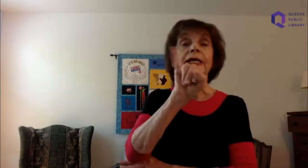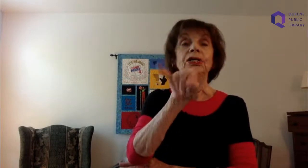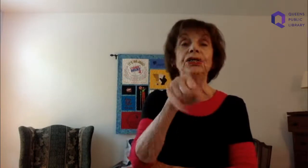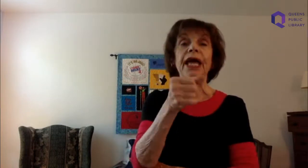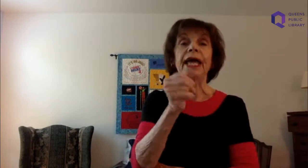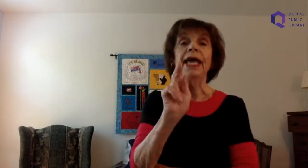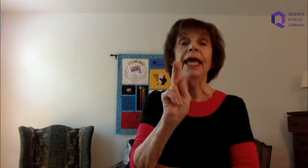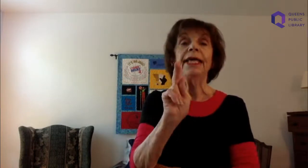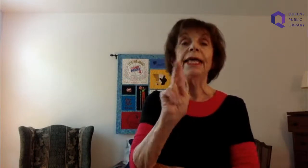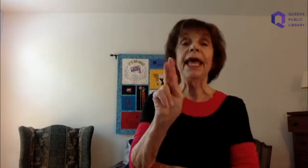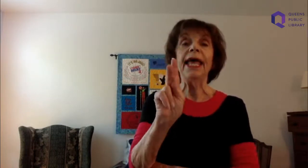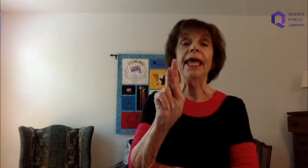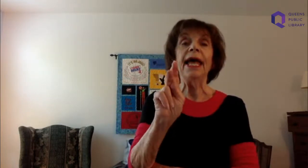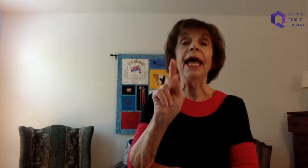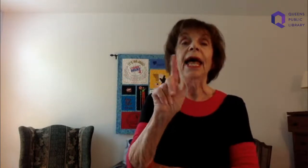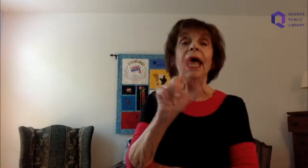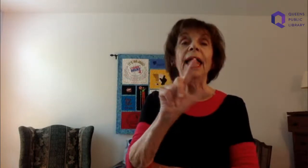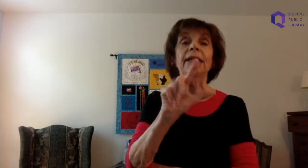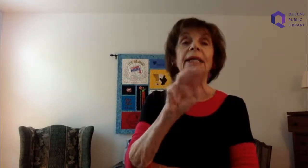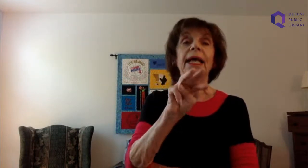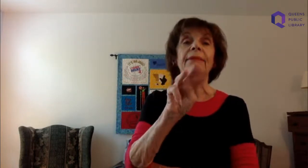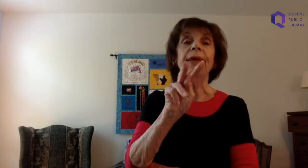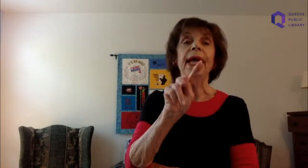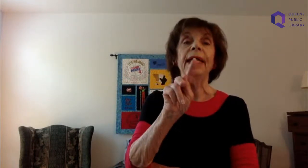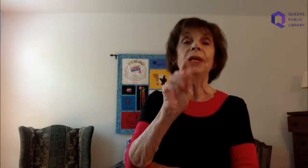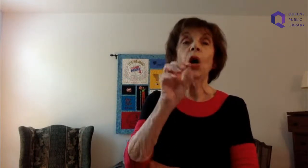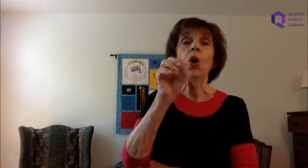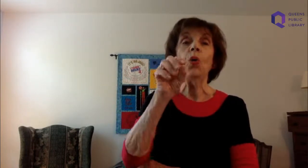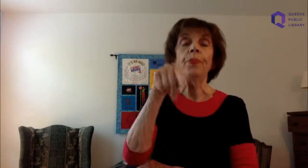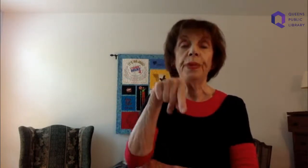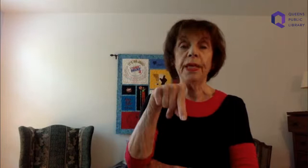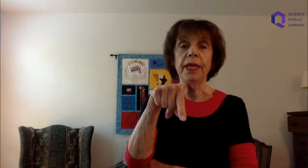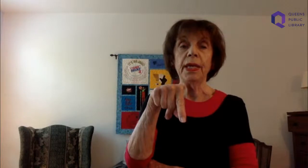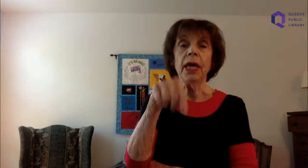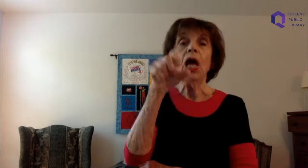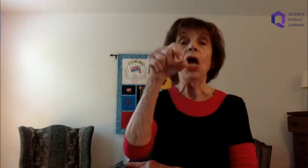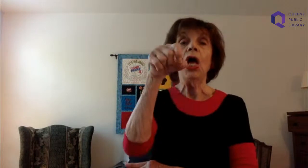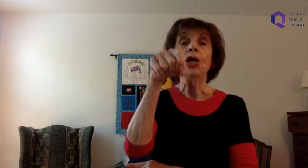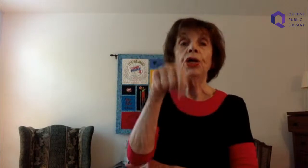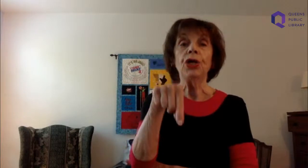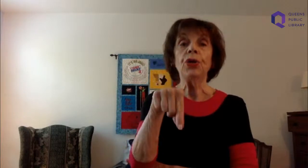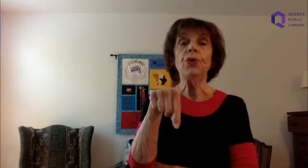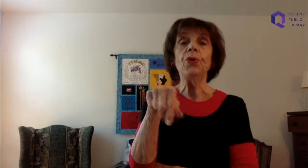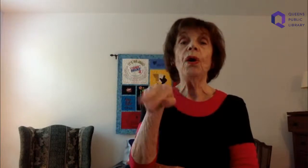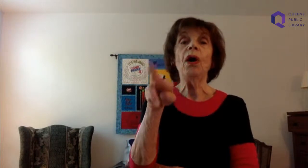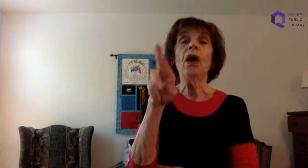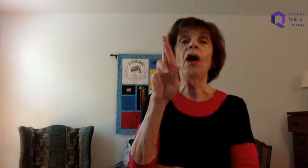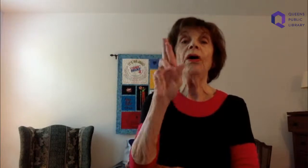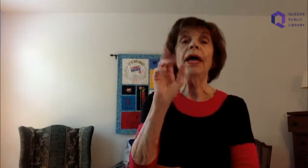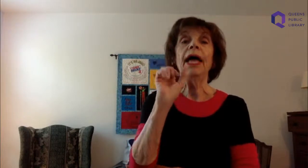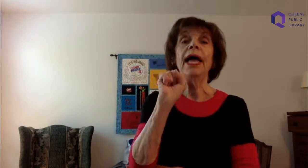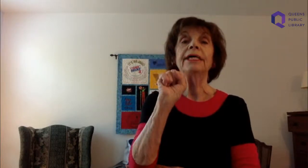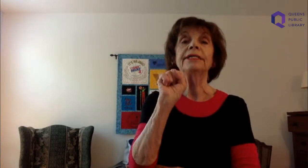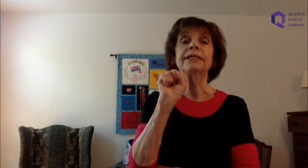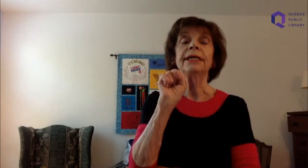J, K, L, M, N, O, P, Q, R, S,